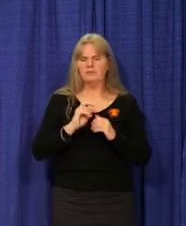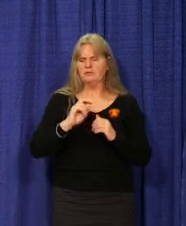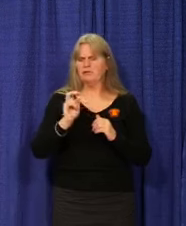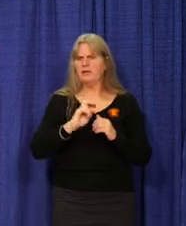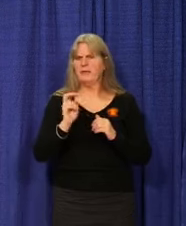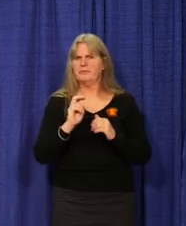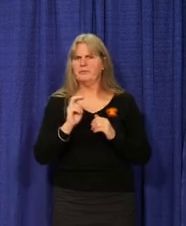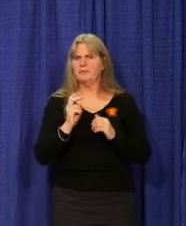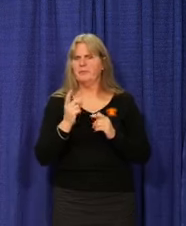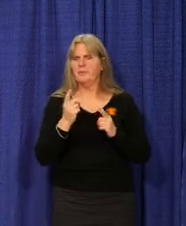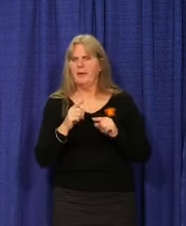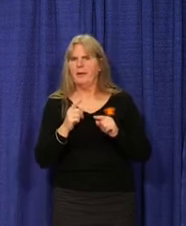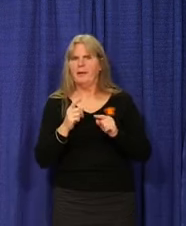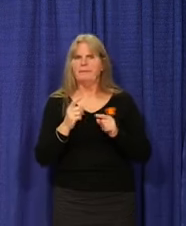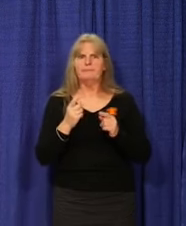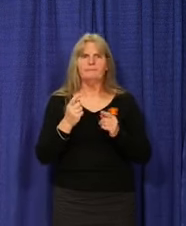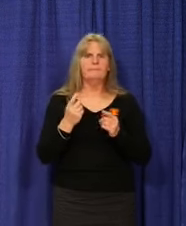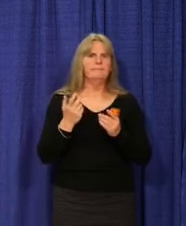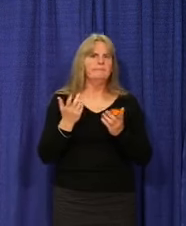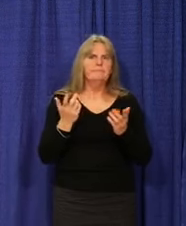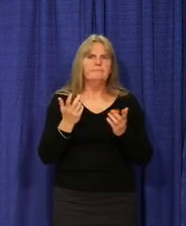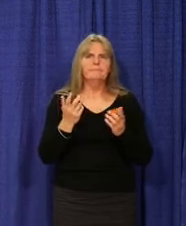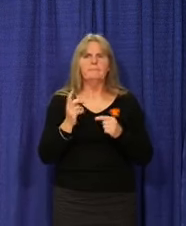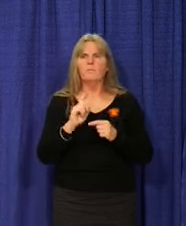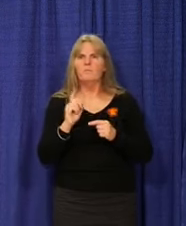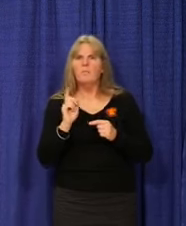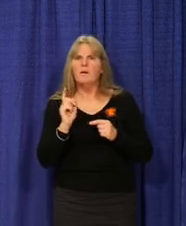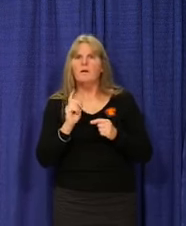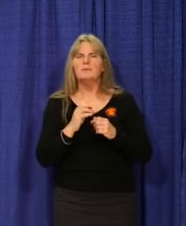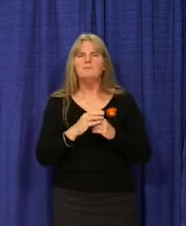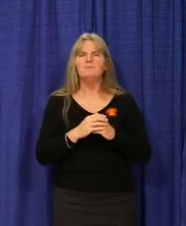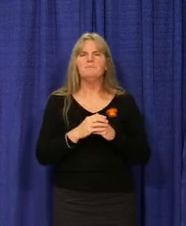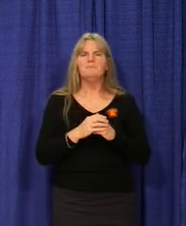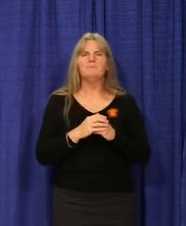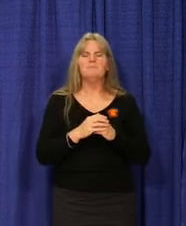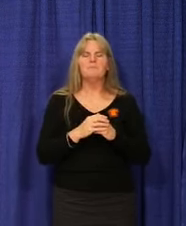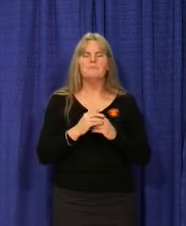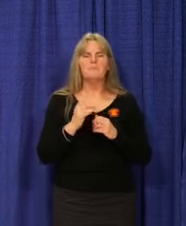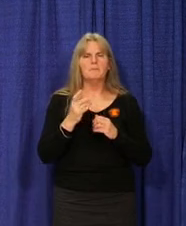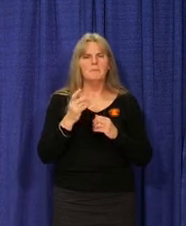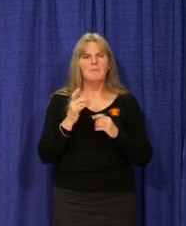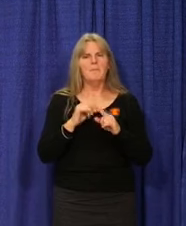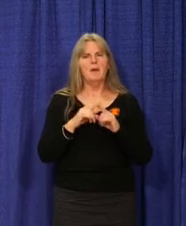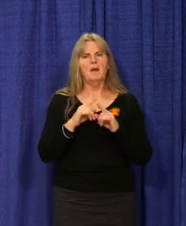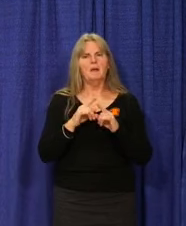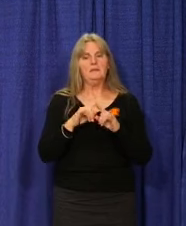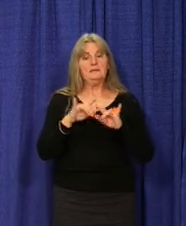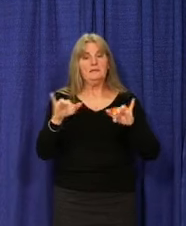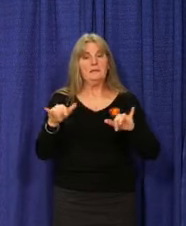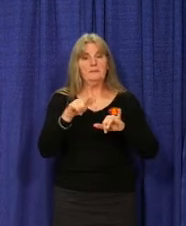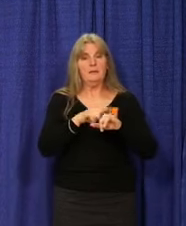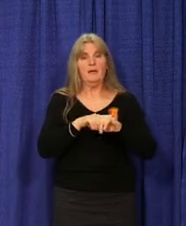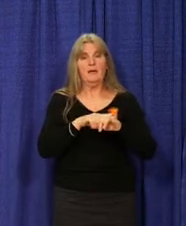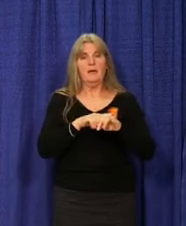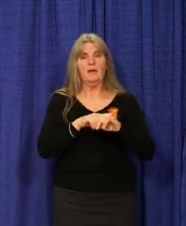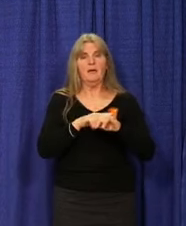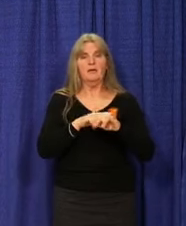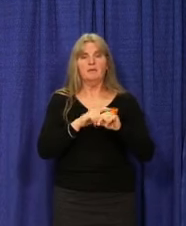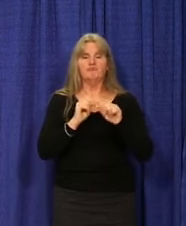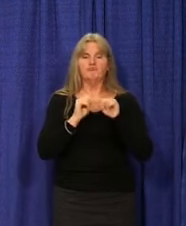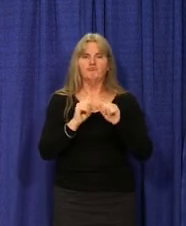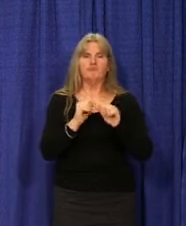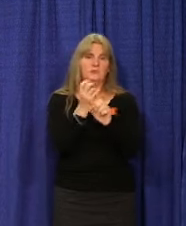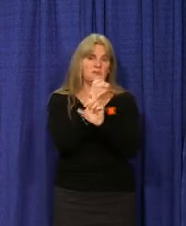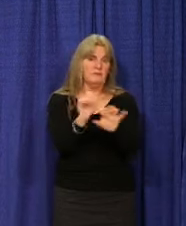travelers and respond while maintaining the level of safety that we've had